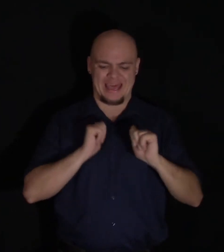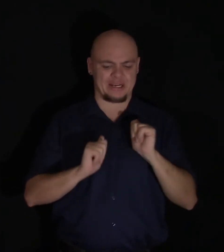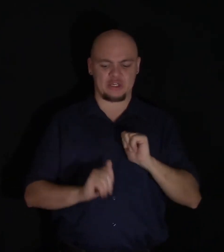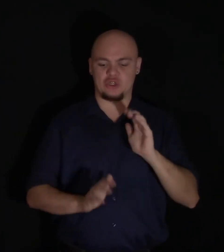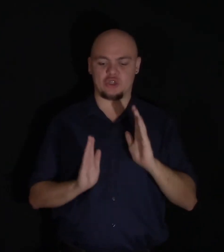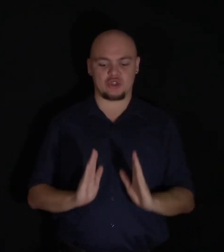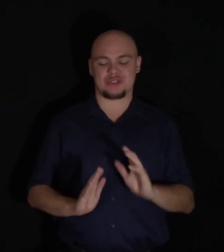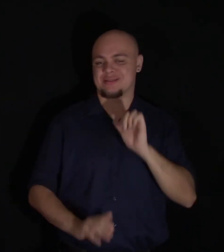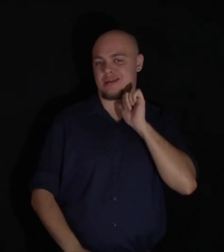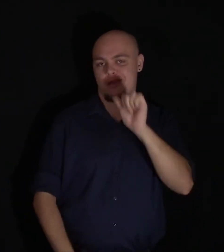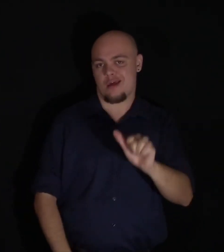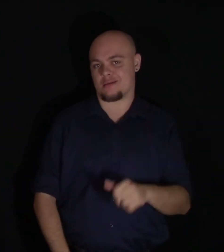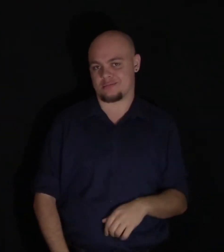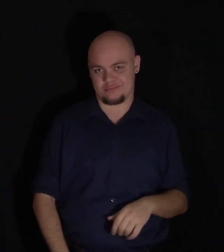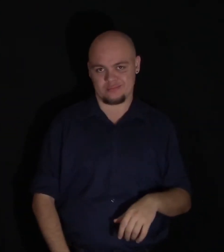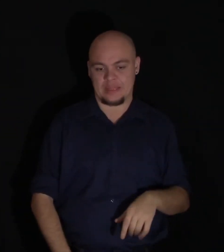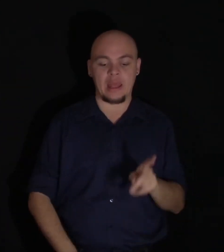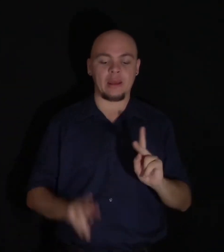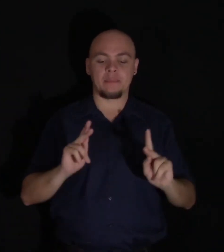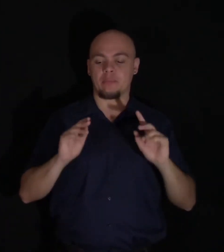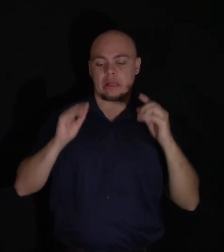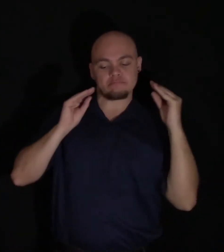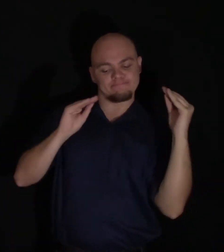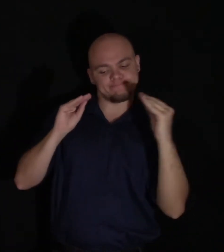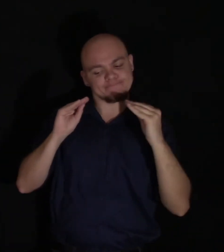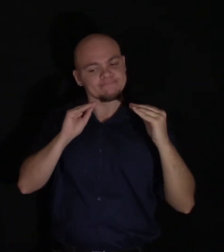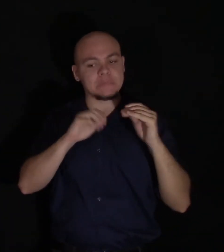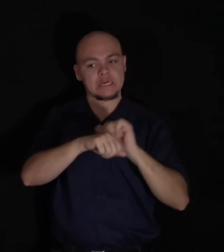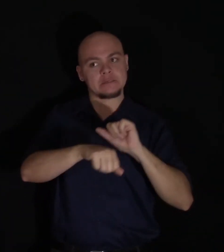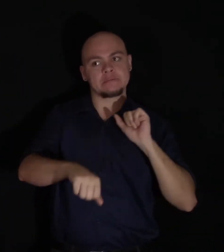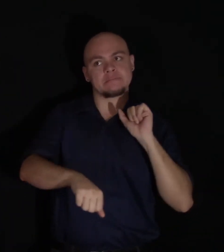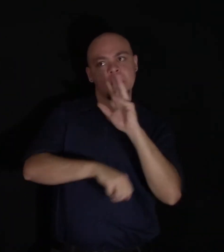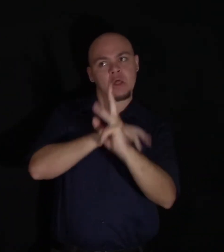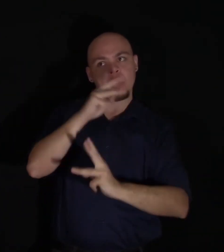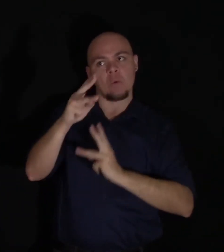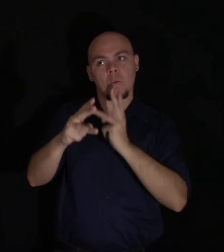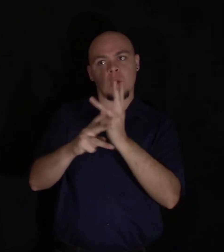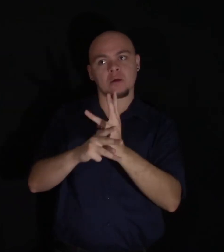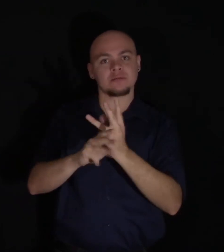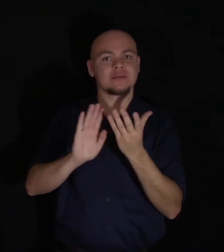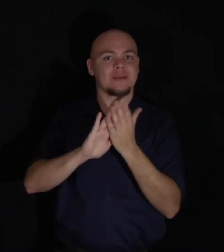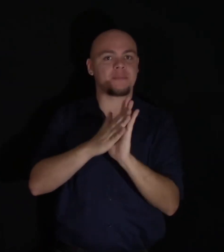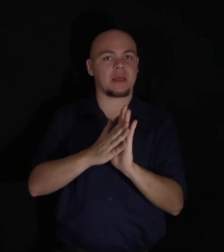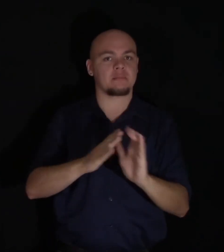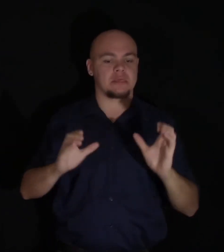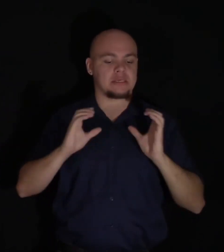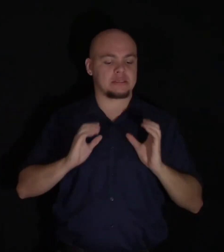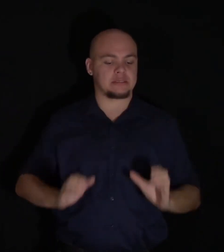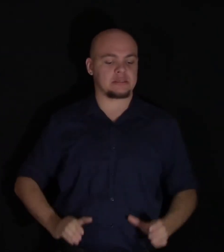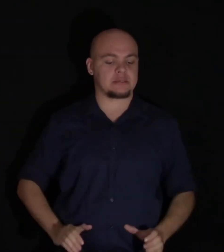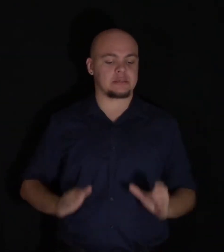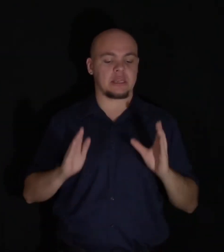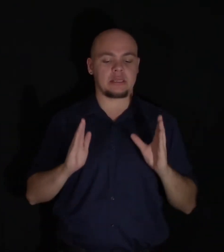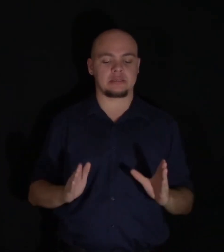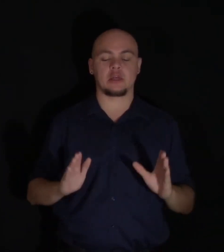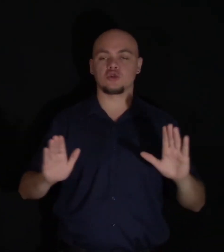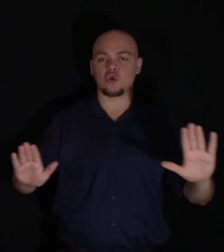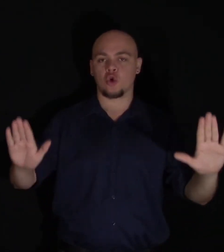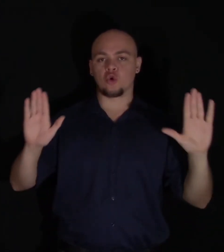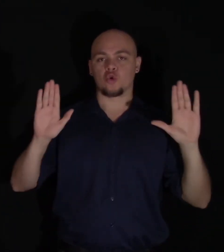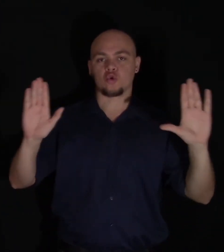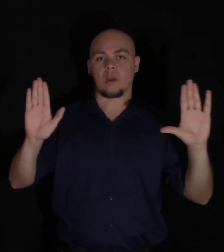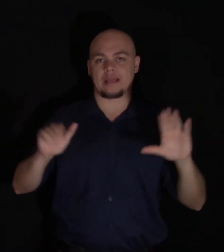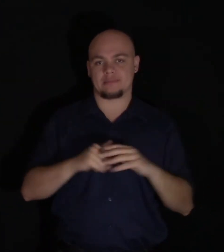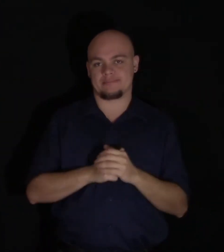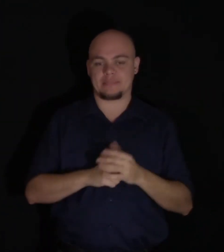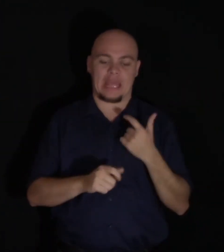I send these people out into the world to be great citizens. And I always